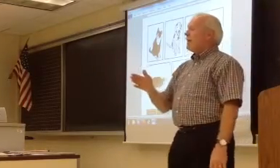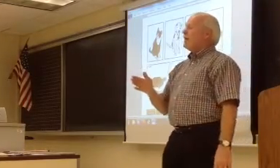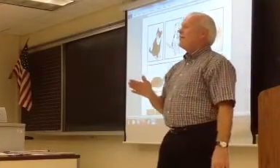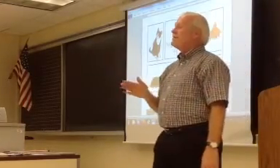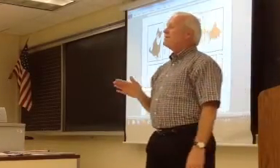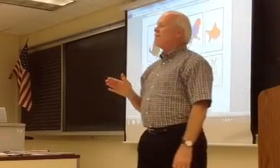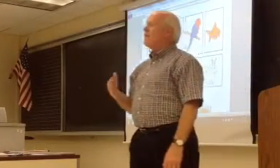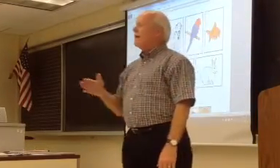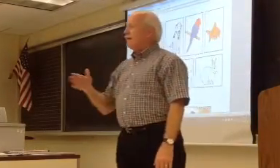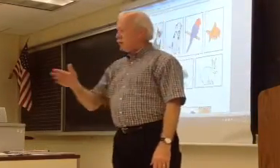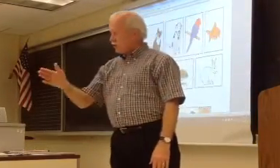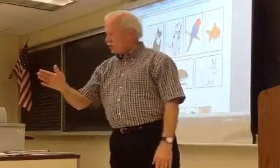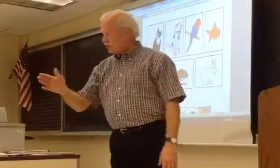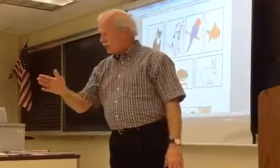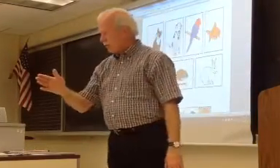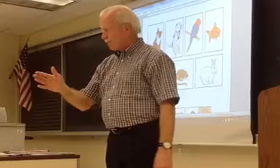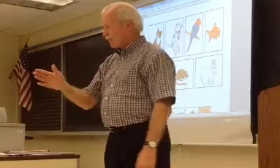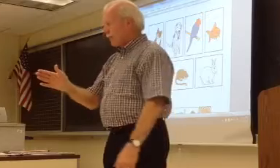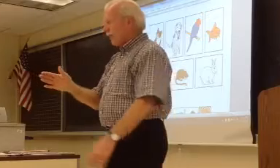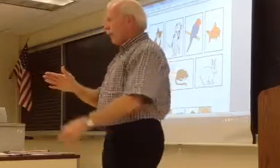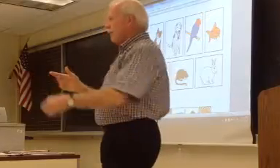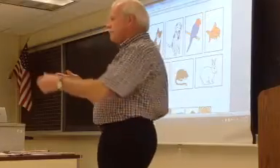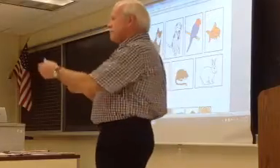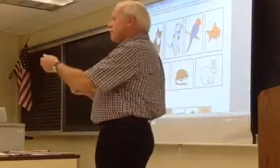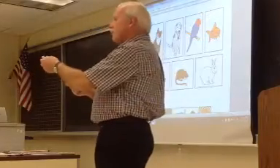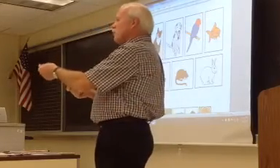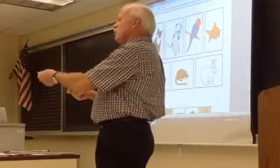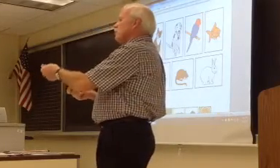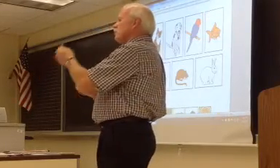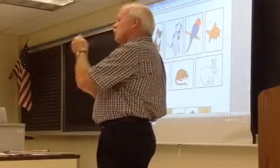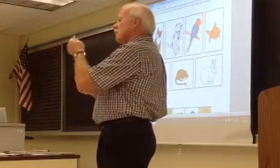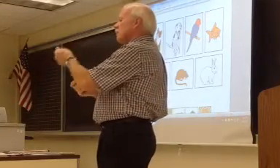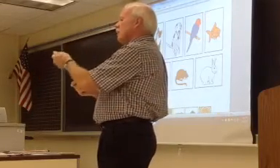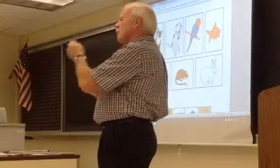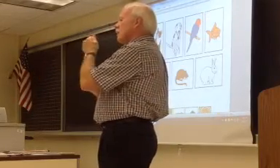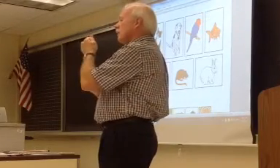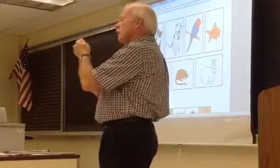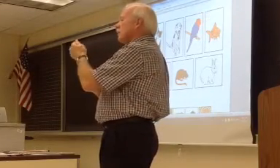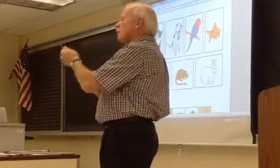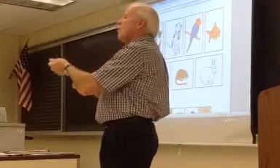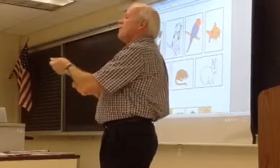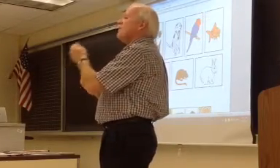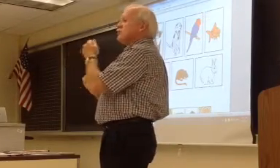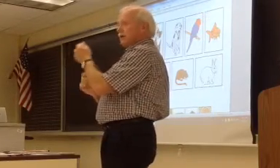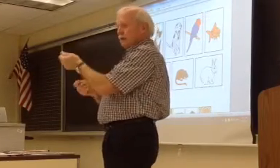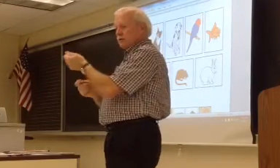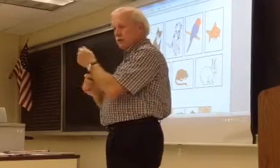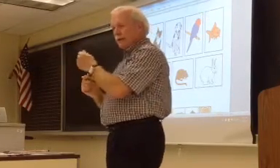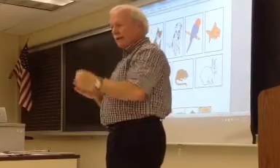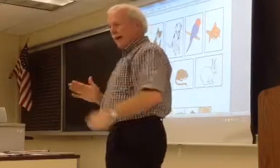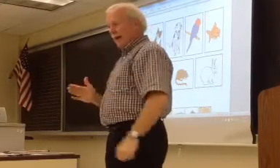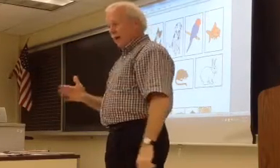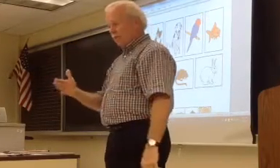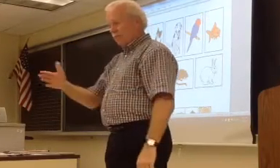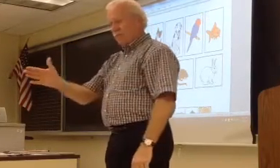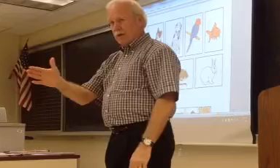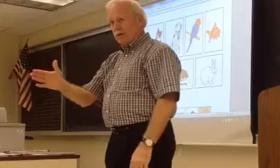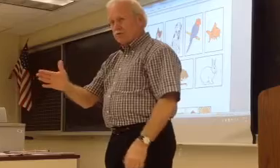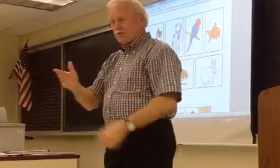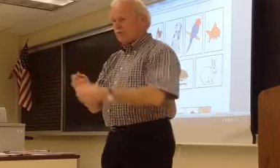Now this is a fish. This is the verb to Fish. go fishing. So you got a noun, the fish, or the